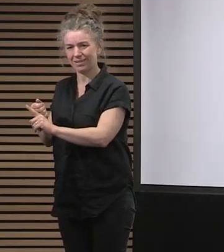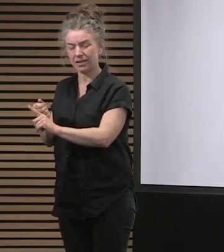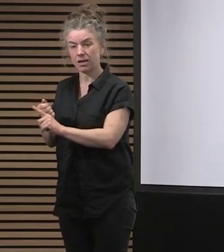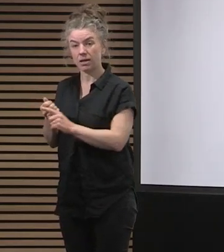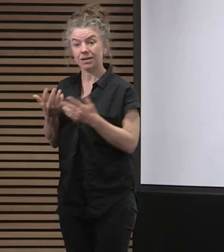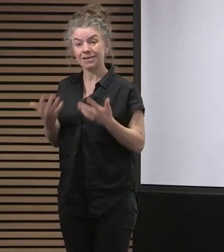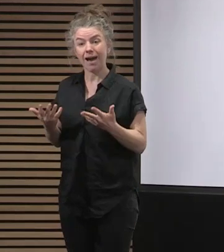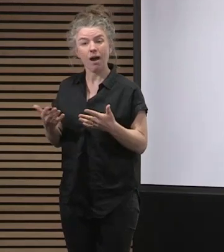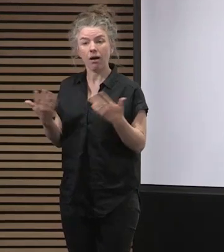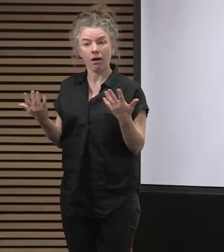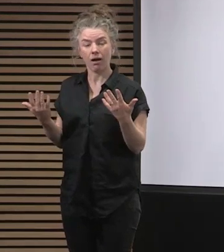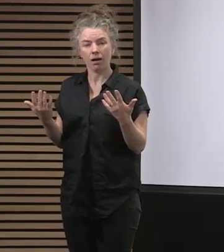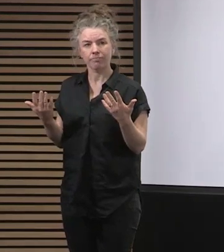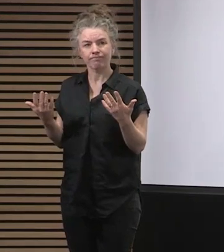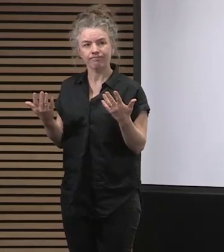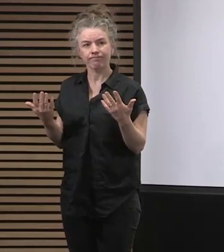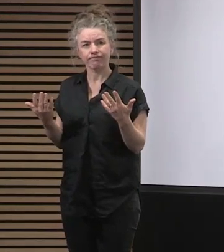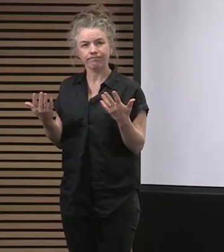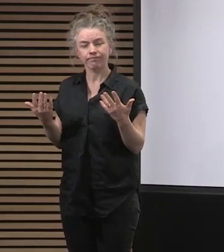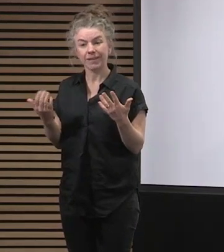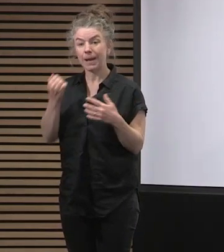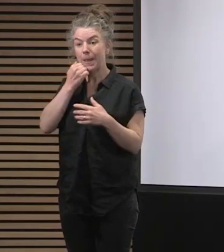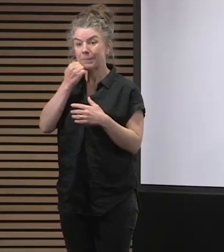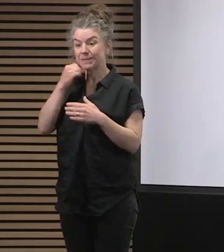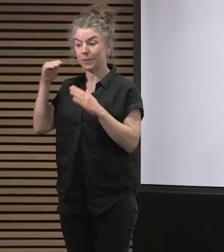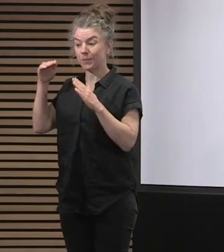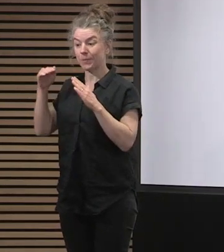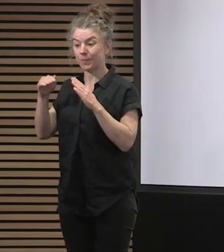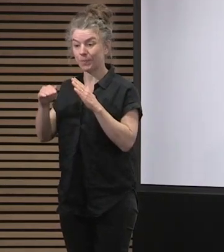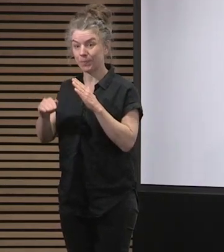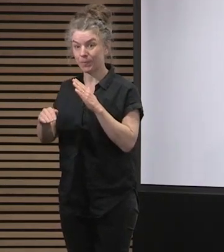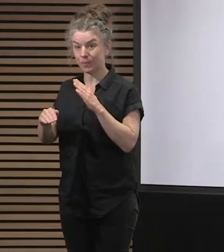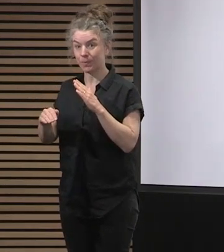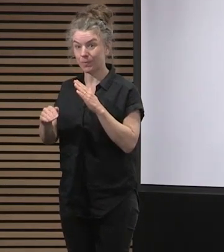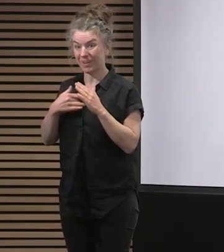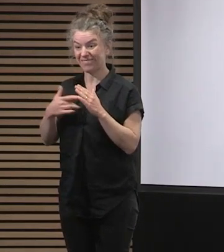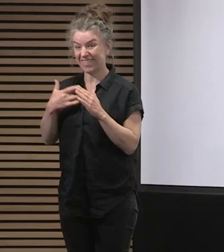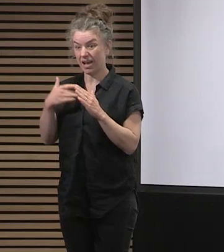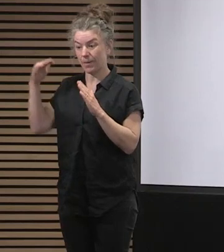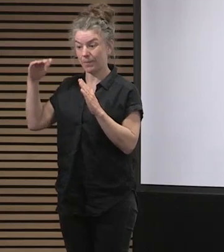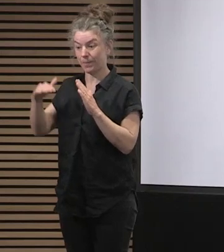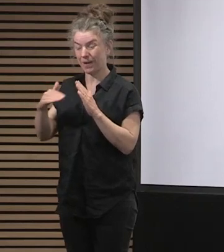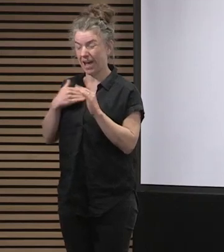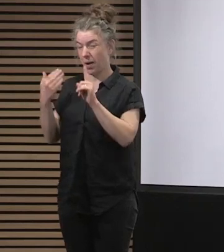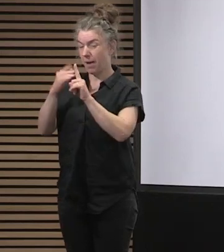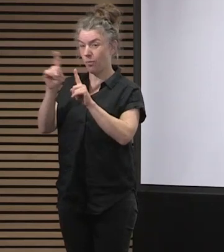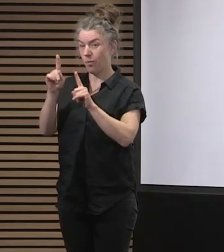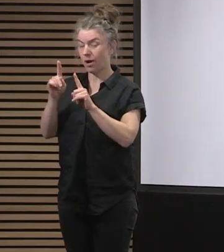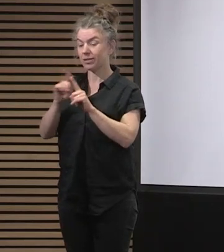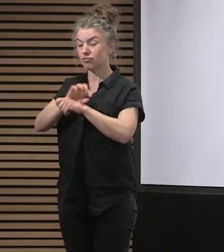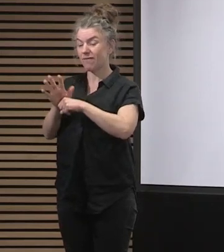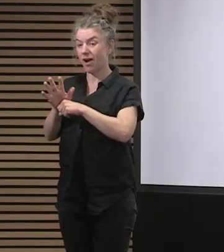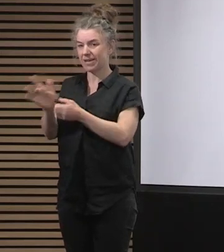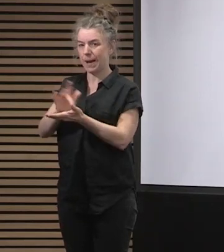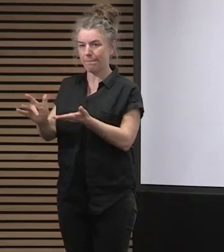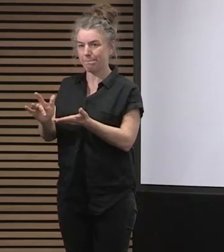is in a situation where we think we can not just turn around but get back down to our aim is to eliminate it again. It will be